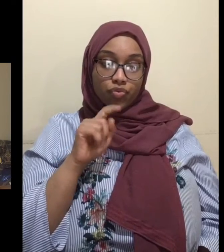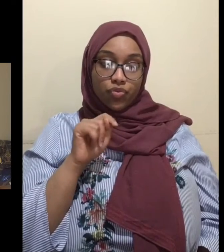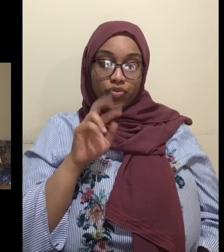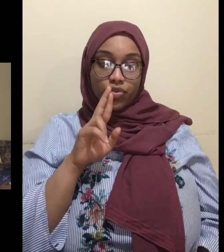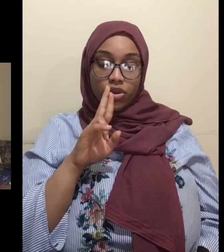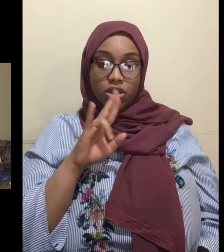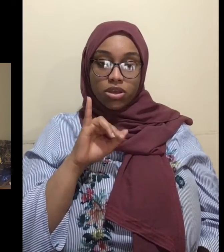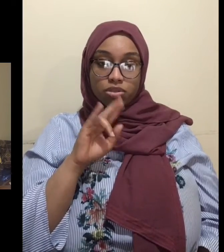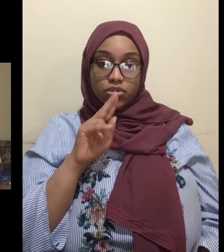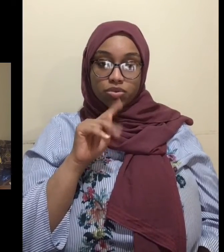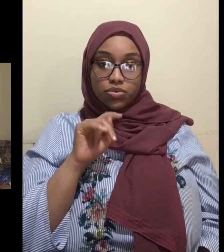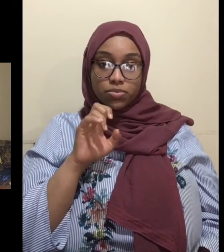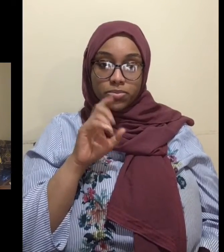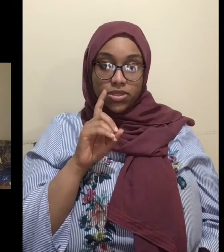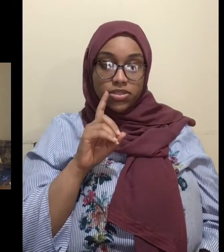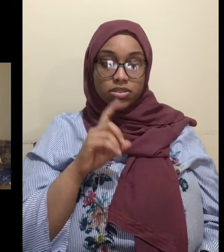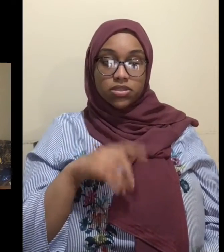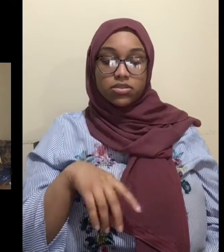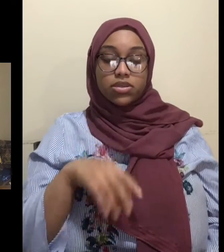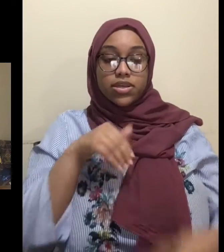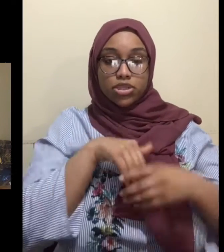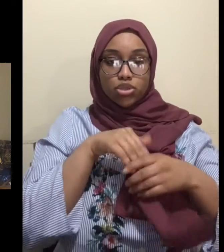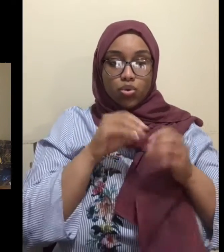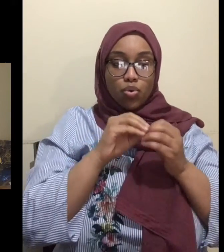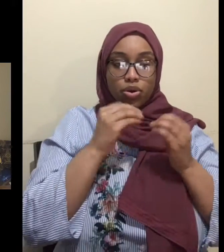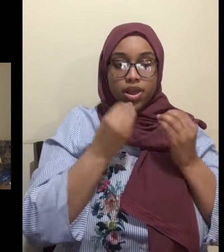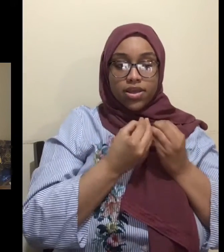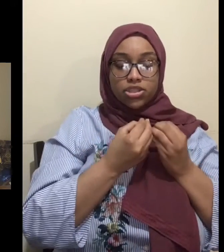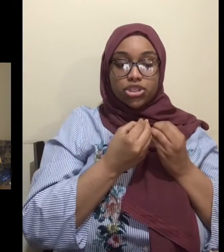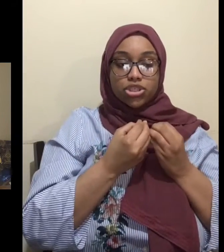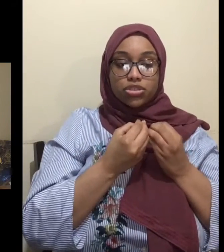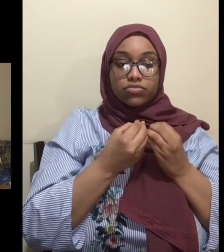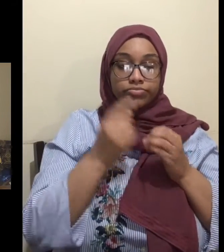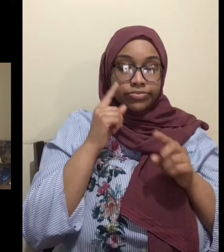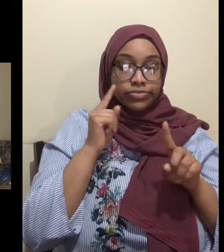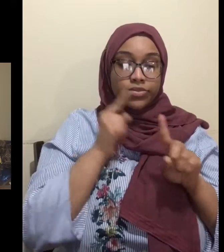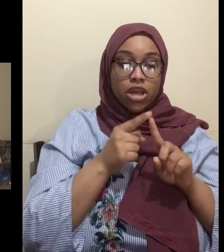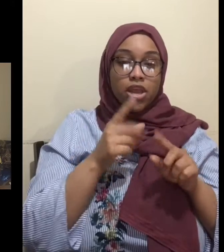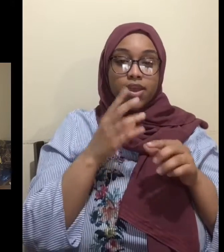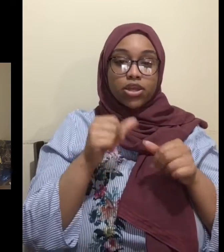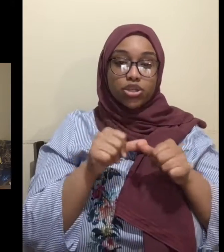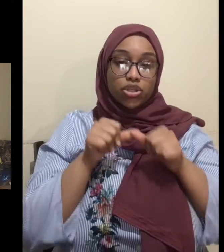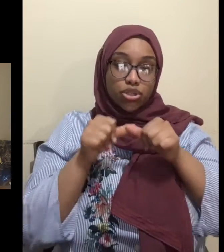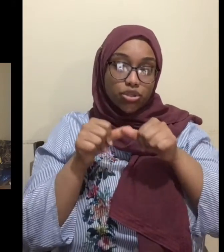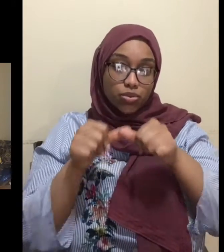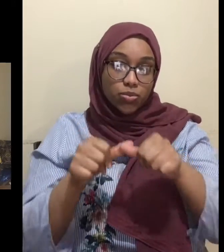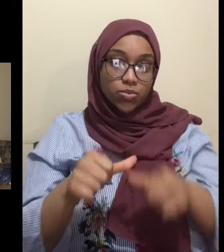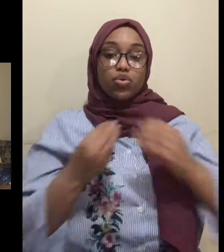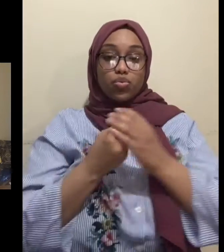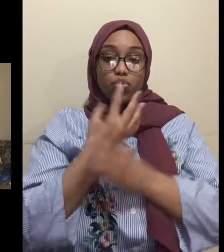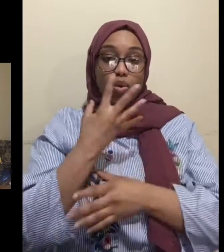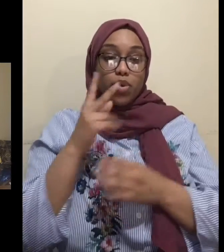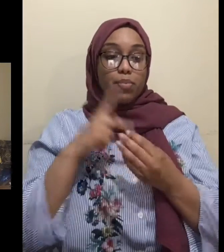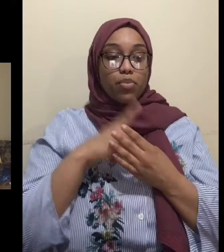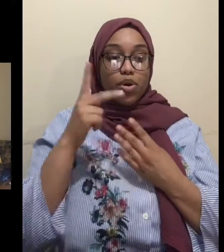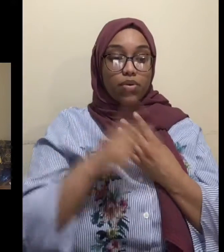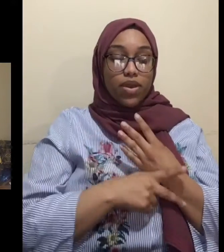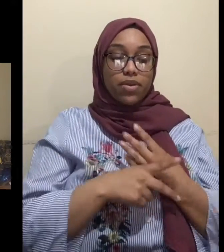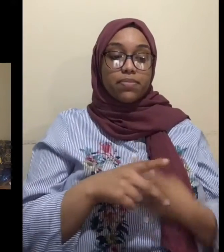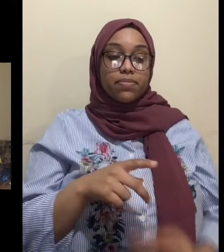the organization to further its mission and continue to grow its programs.